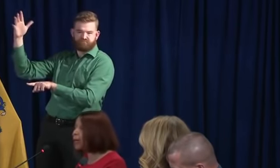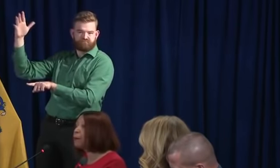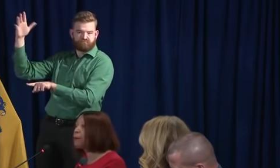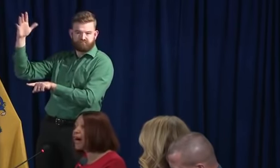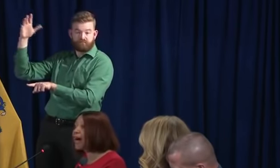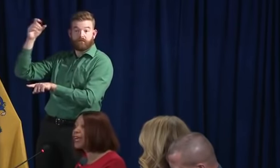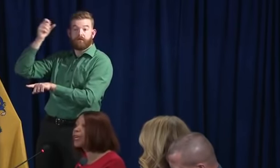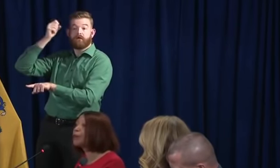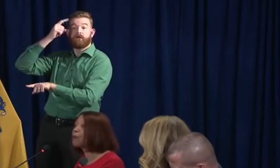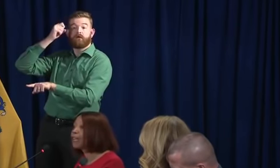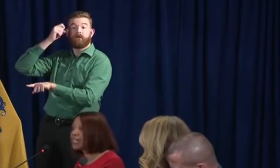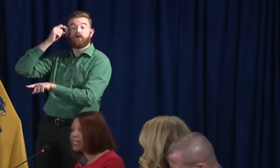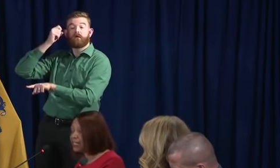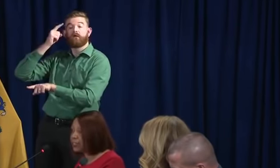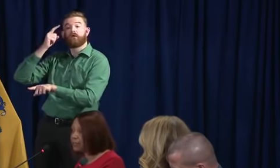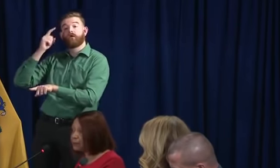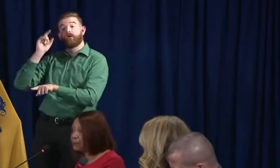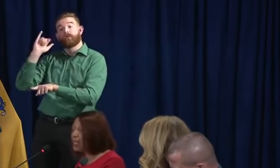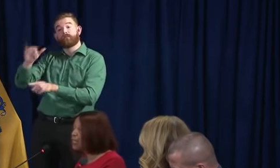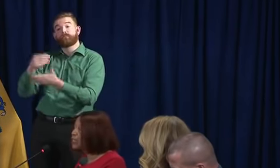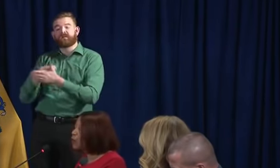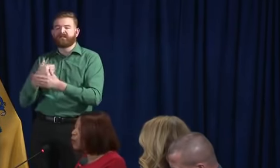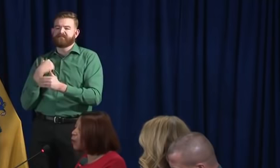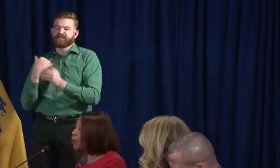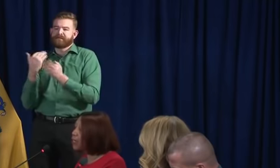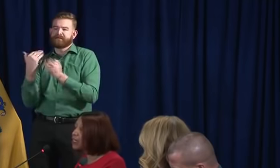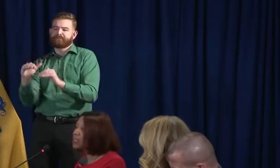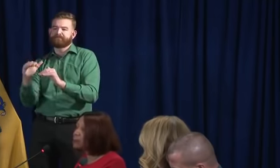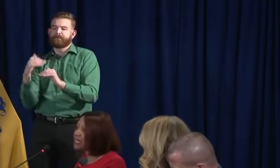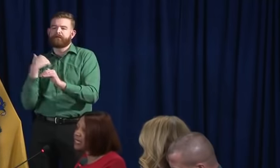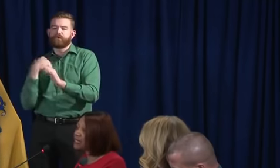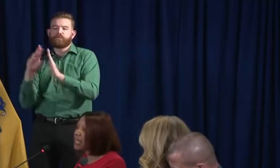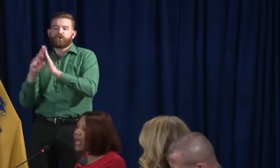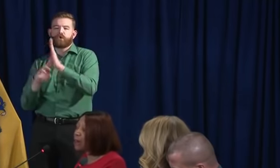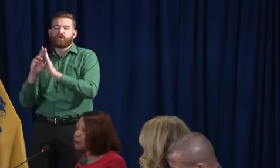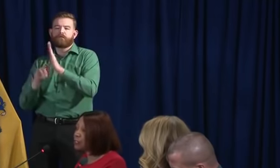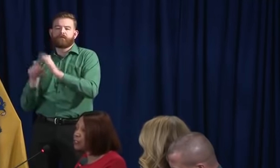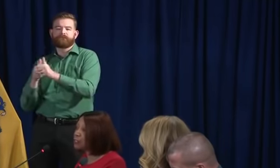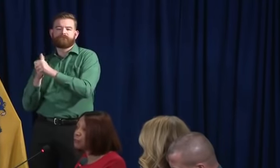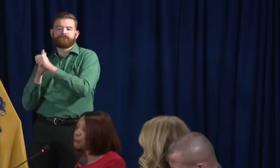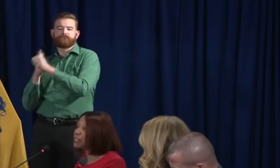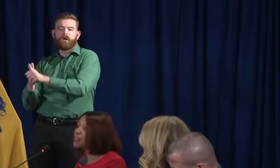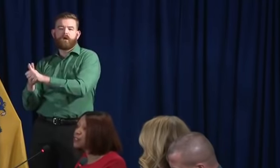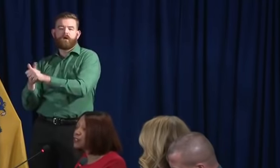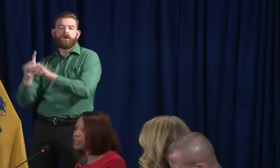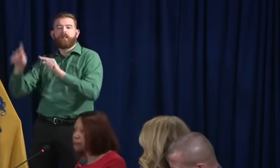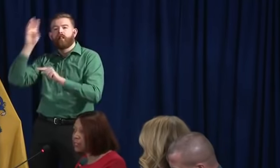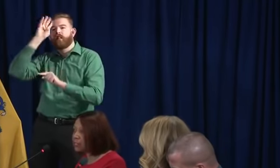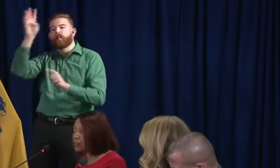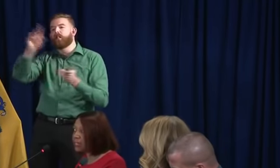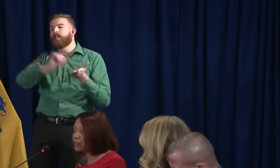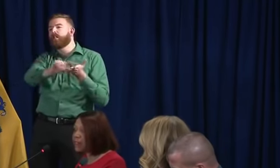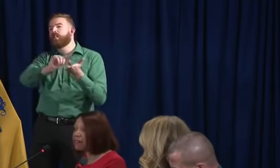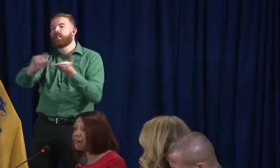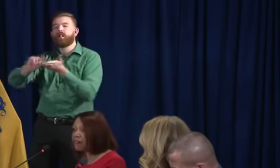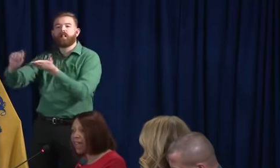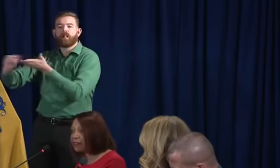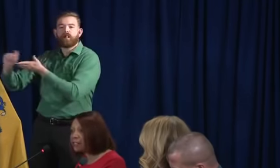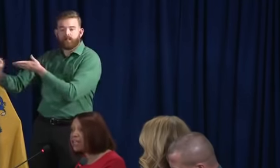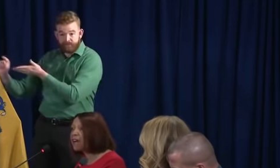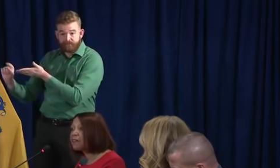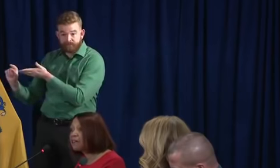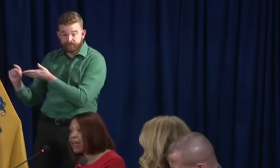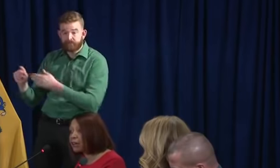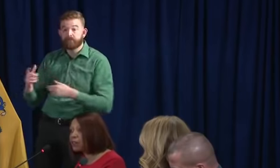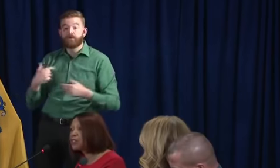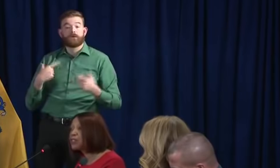hand-tied by regulation. So we are going to begin to outreach to the regional administrators of the